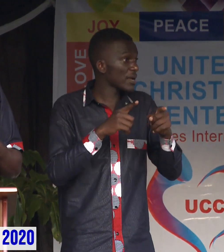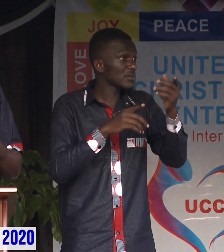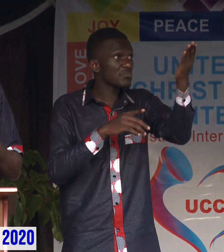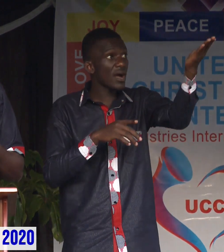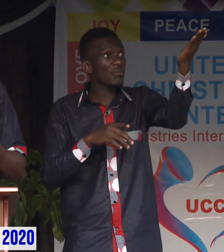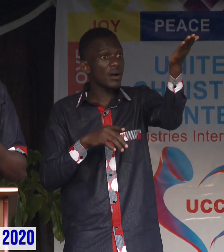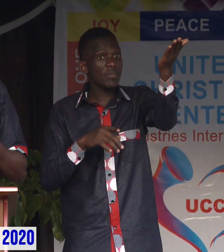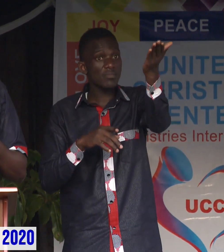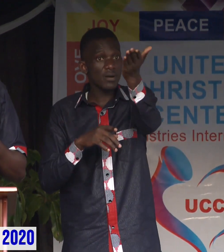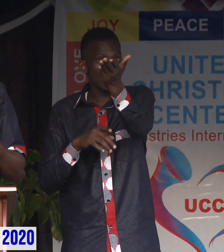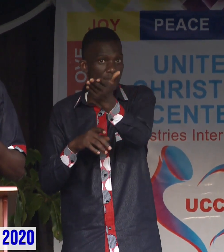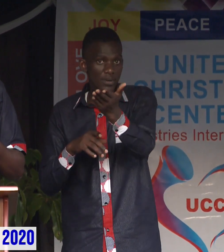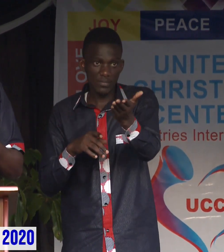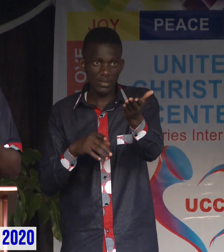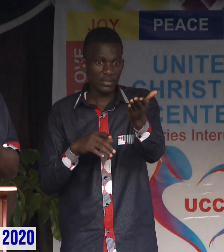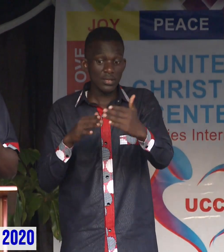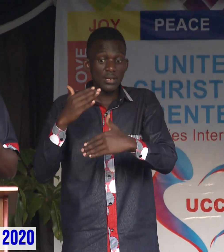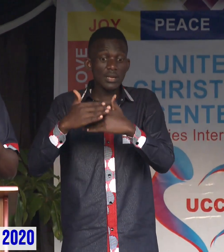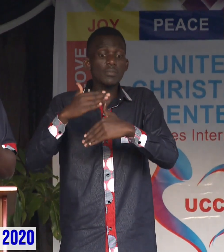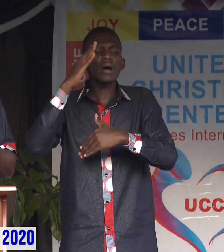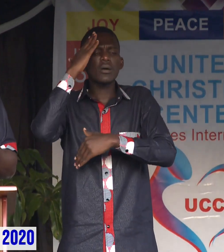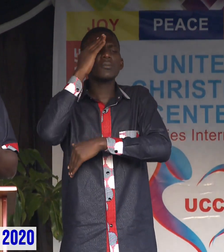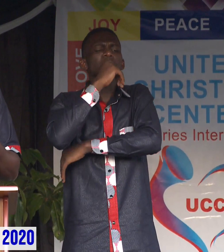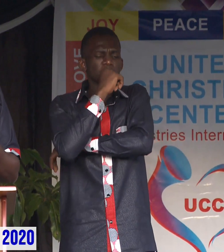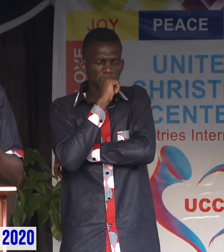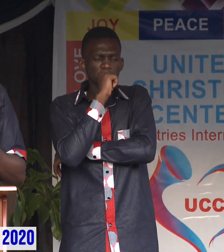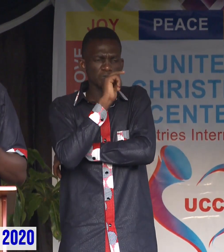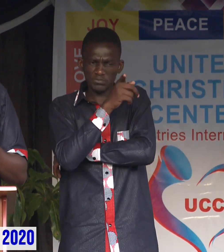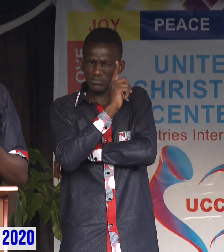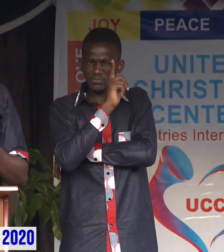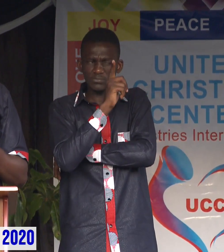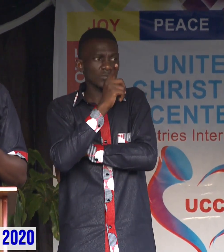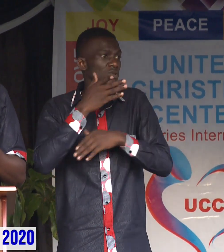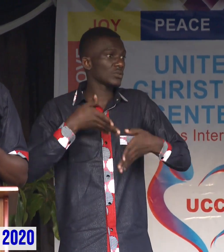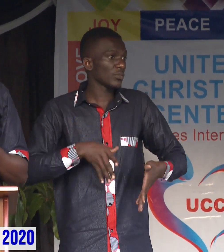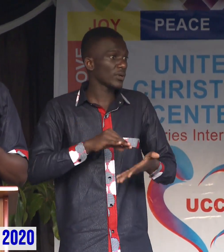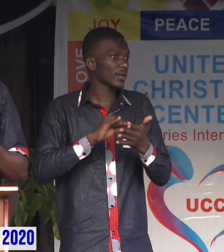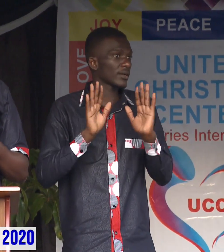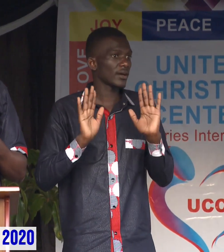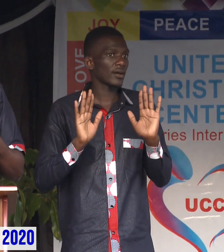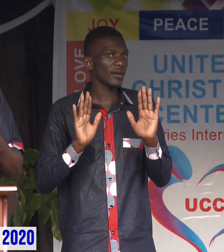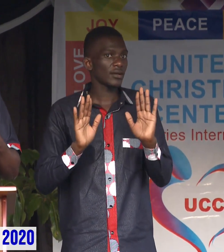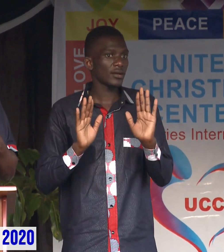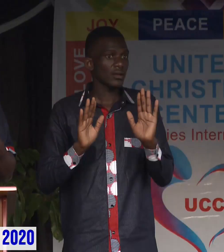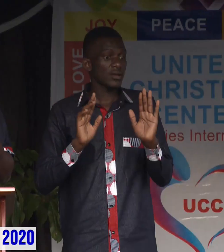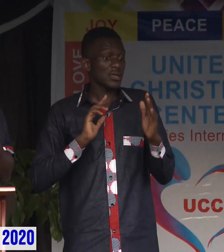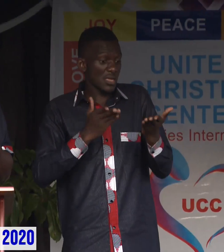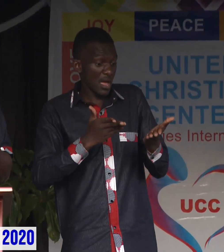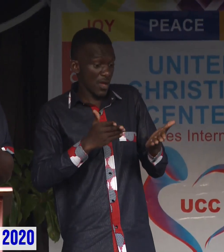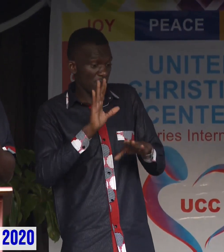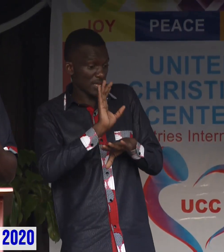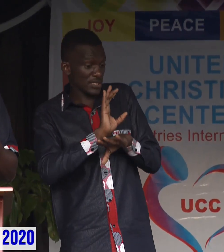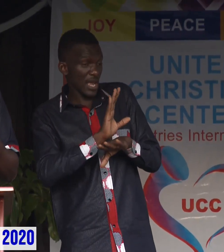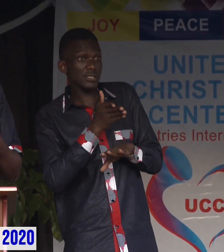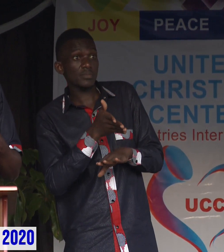there the neighbors know that actually you are not a born again. Balira nawo bakimanyi bulungi nti gwe toloko kanga. For us here at church,